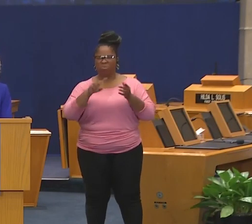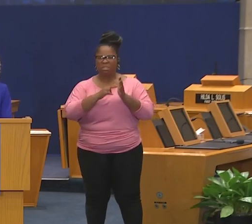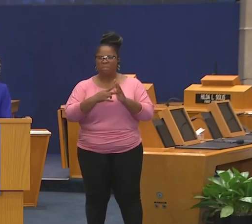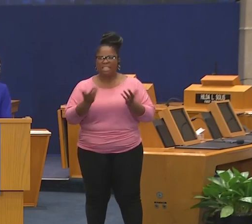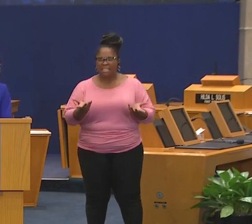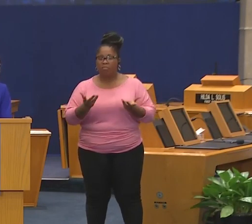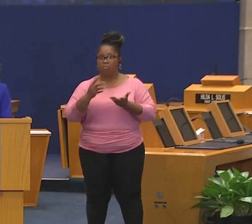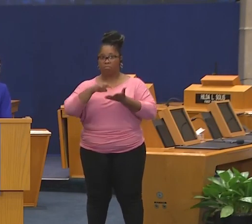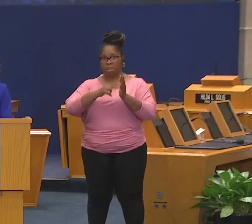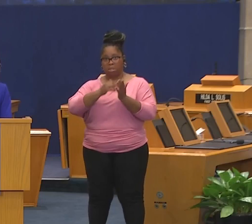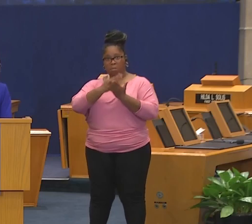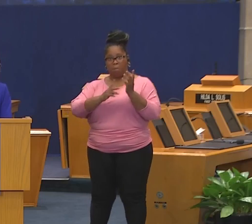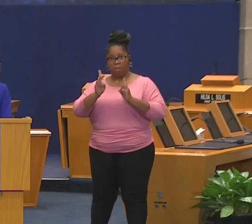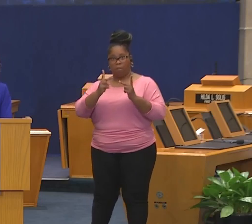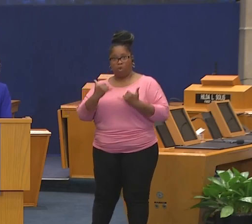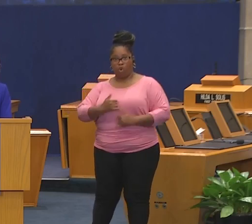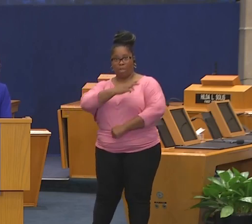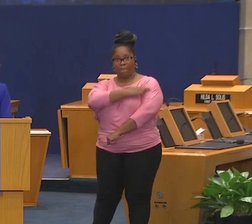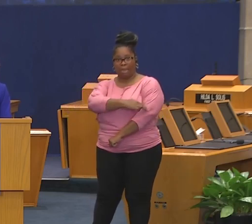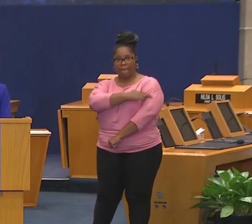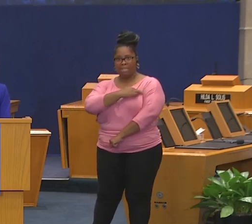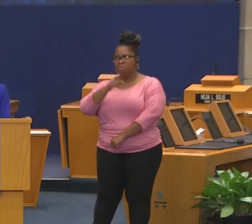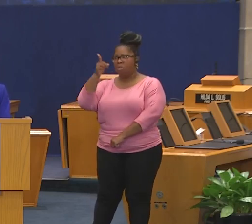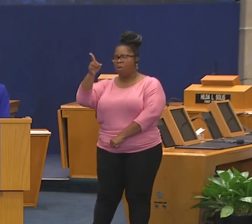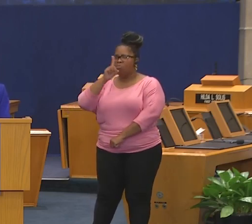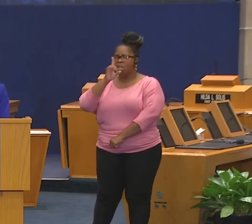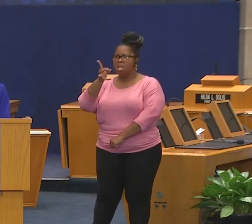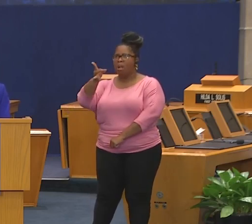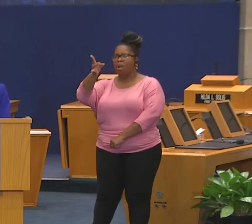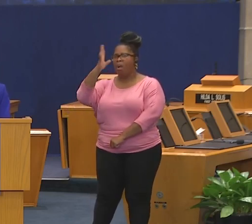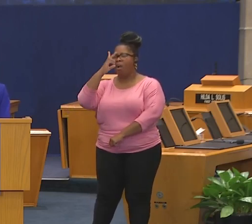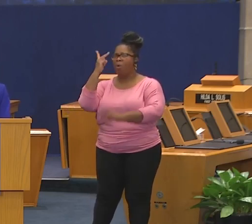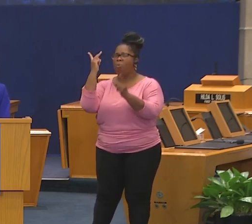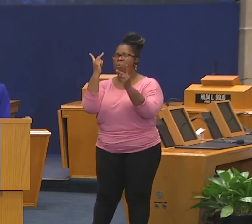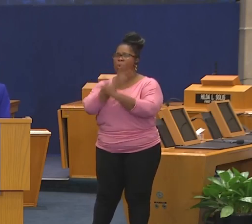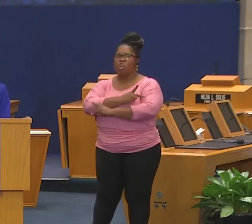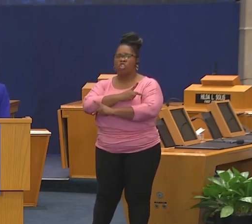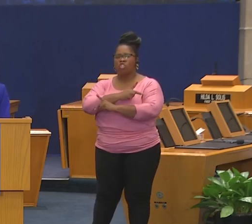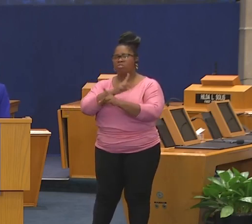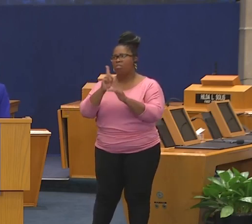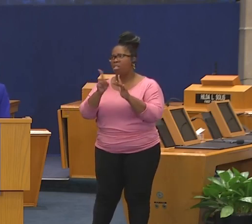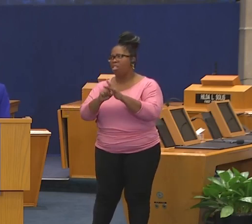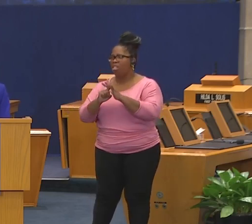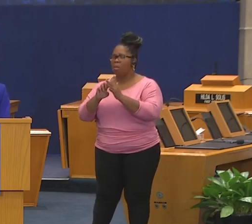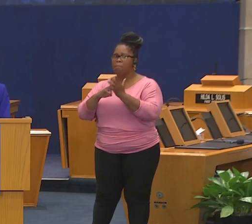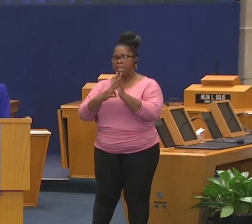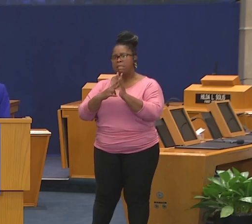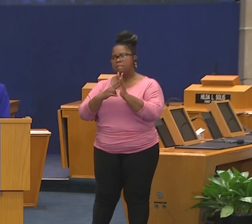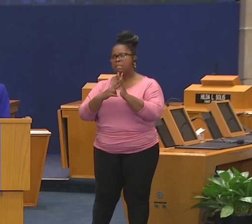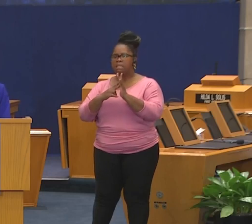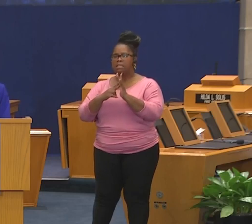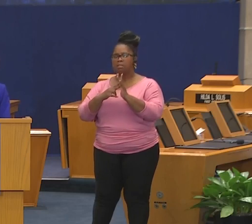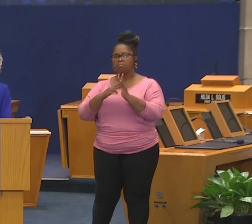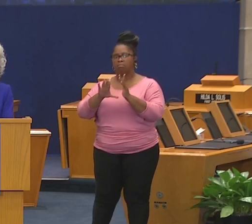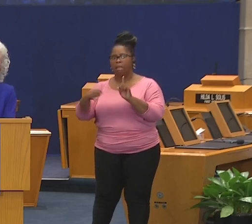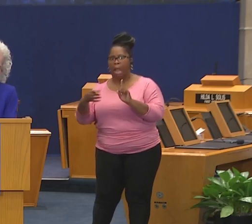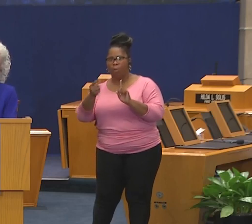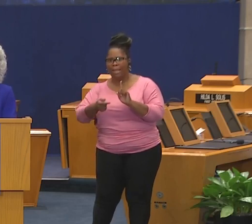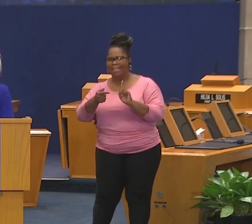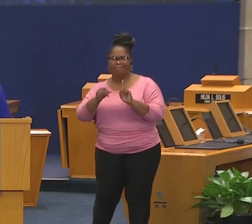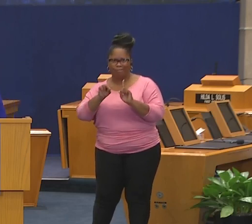that are, just in such a bad condition that it's just unfortunately taking so long for them to pass away?